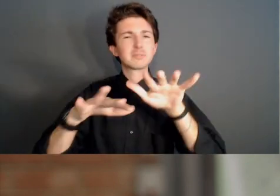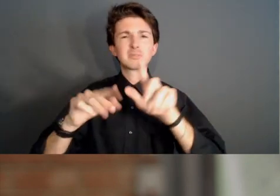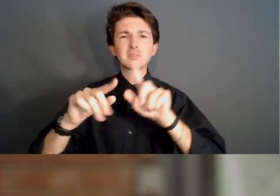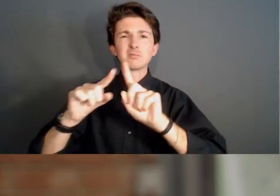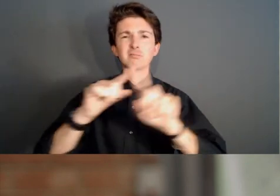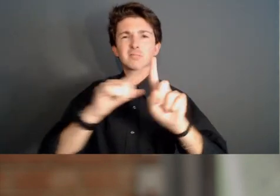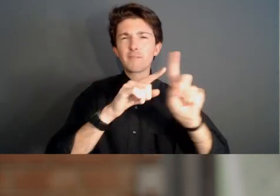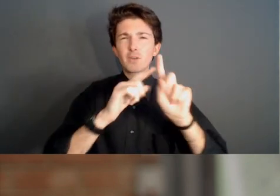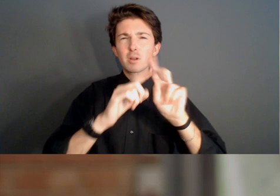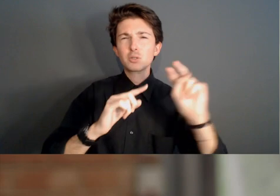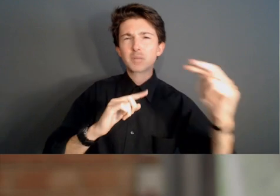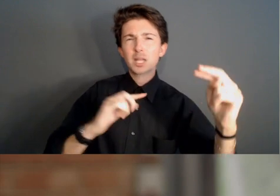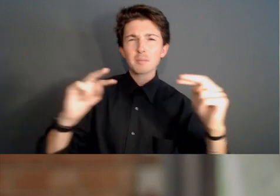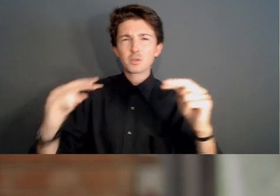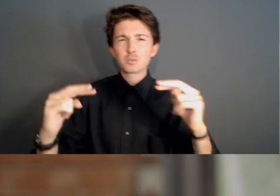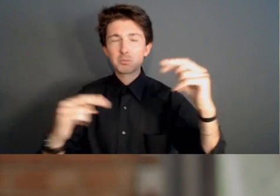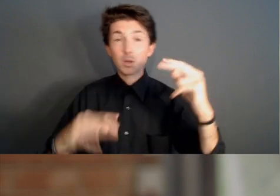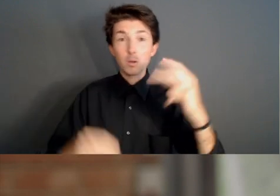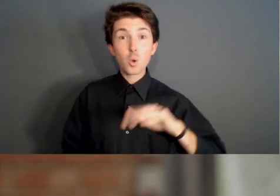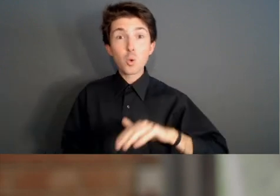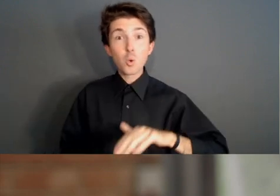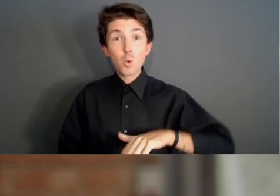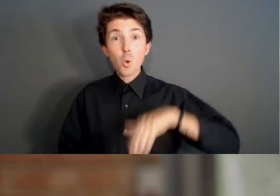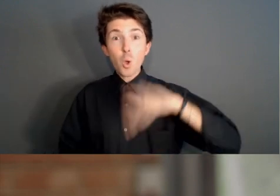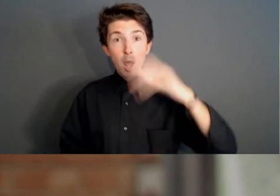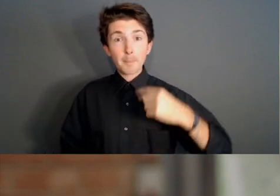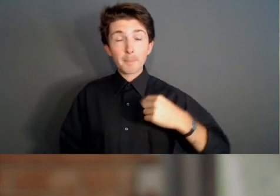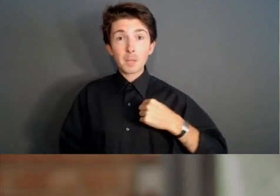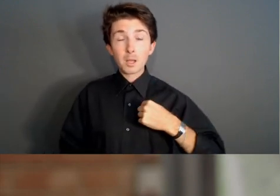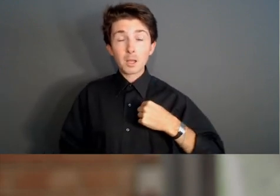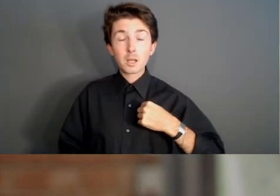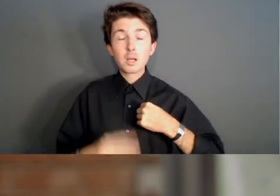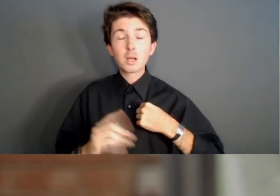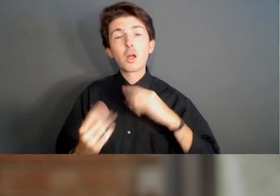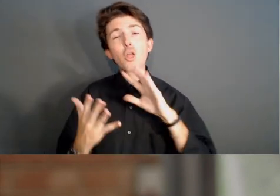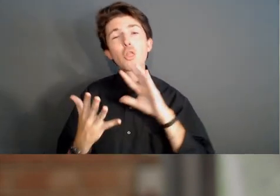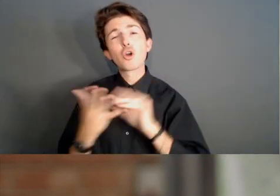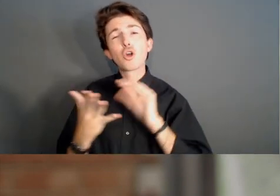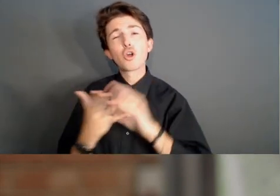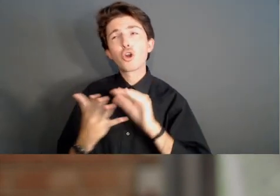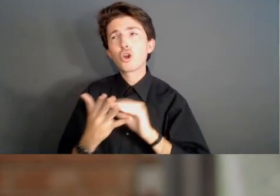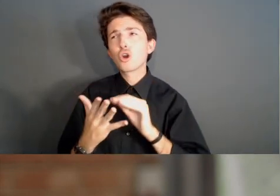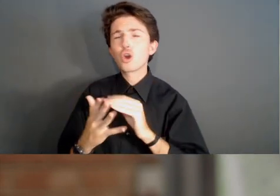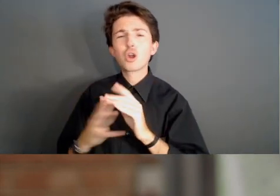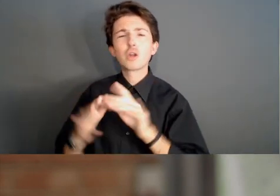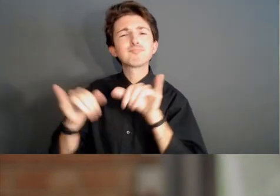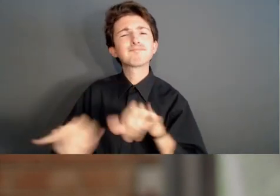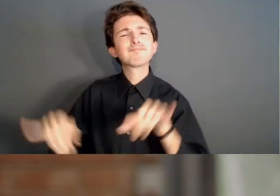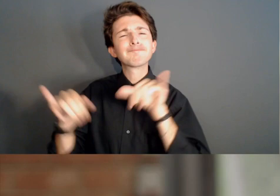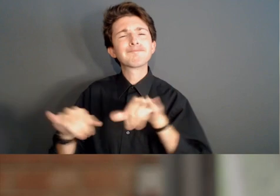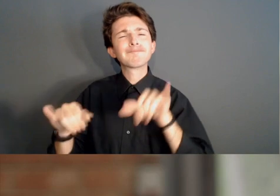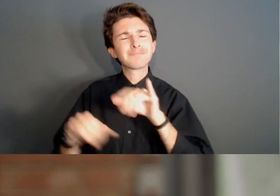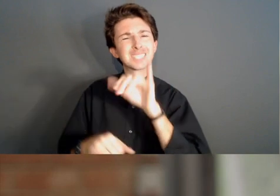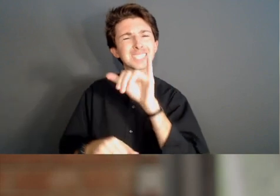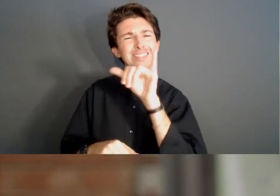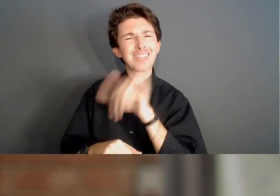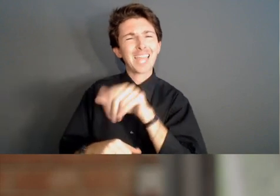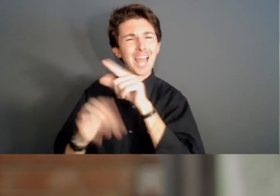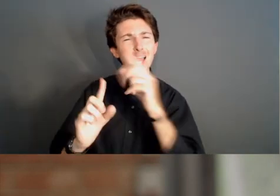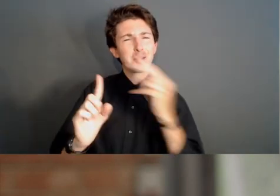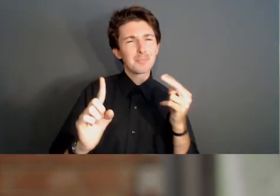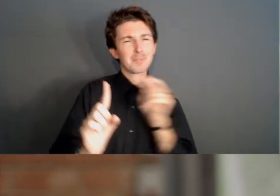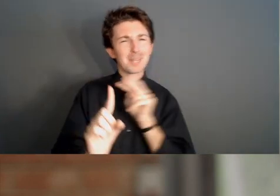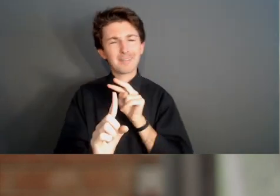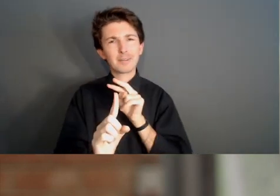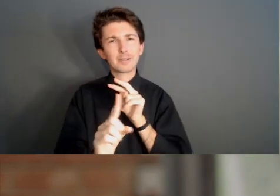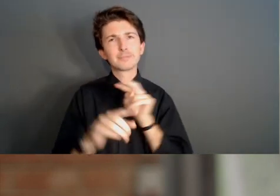that, growing up, you assume that it is, you learn from one point of view, and you